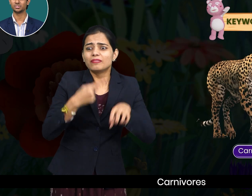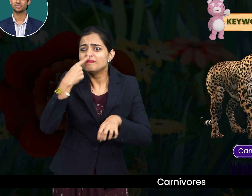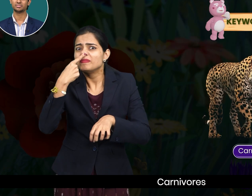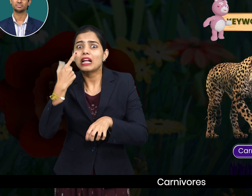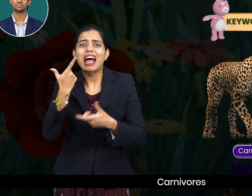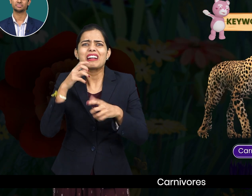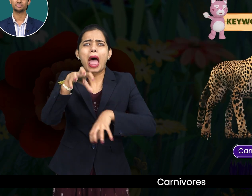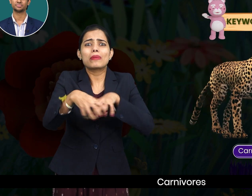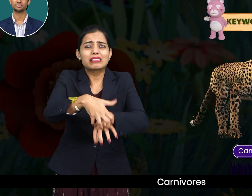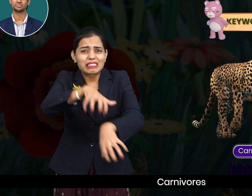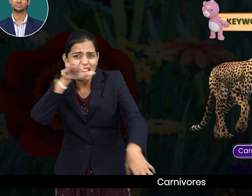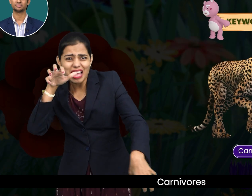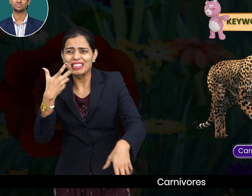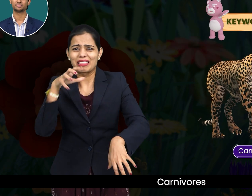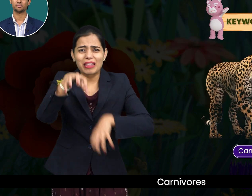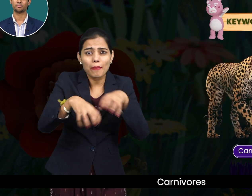carnivores,